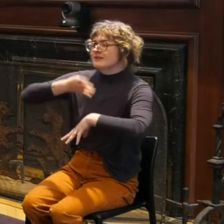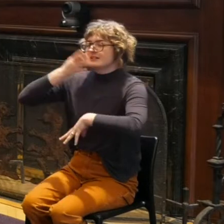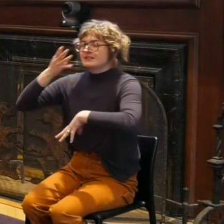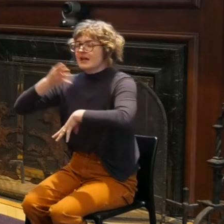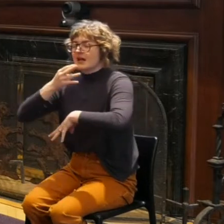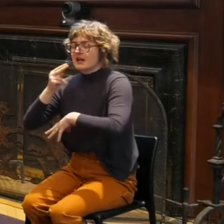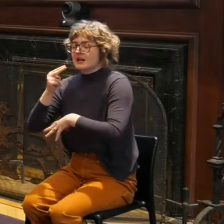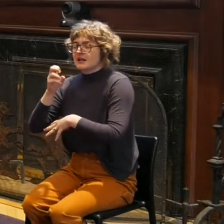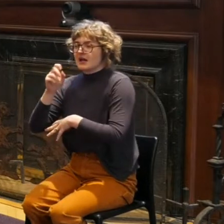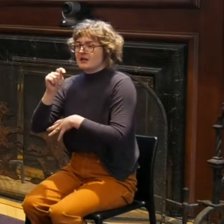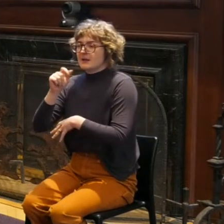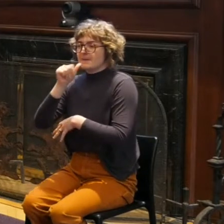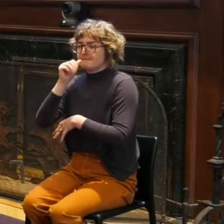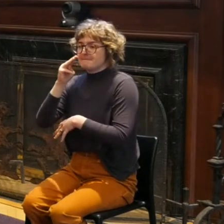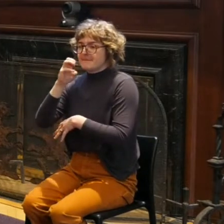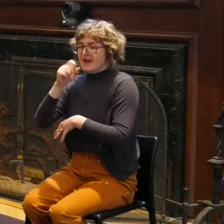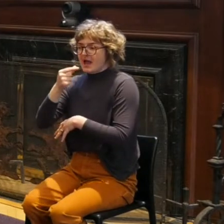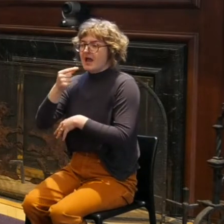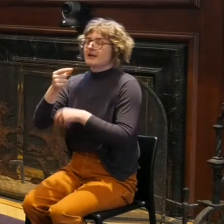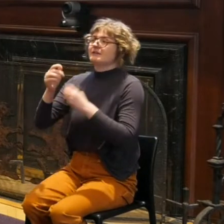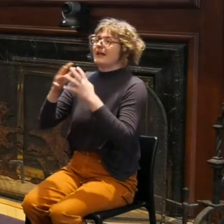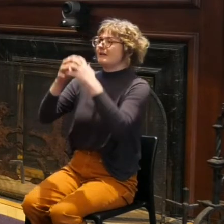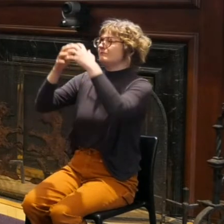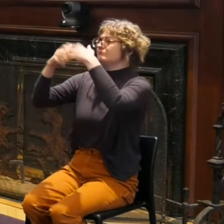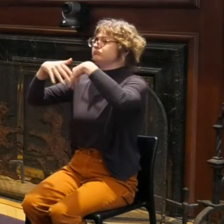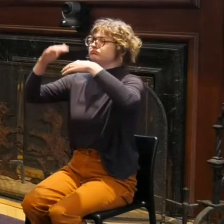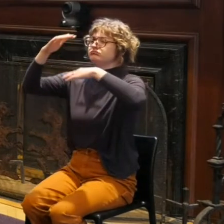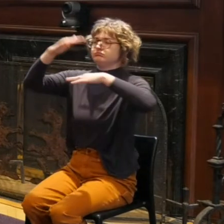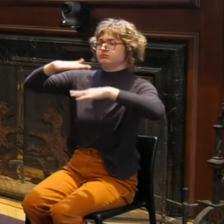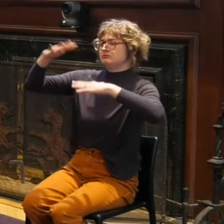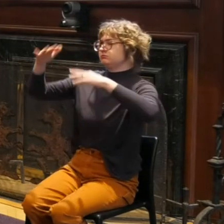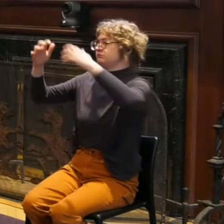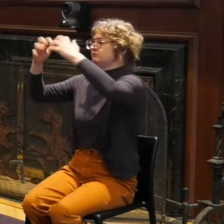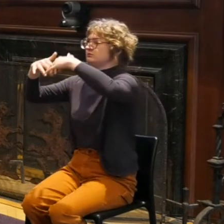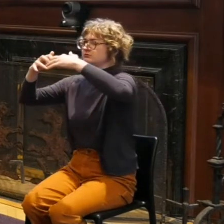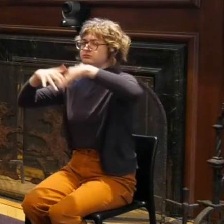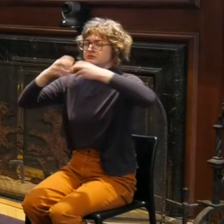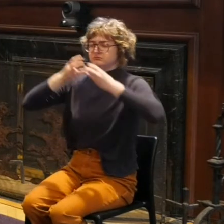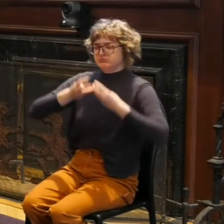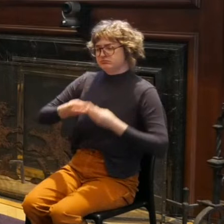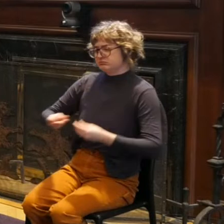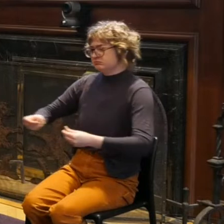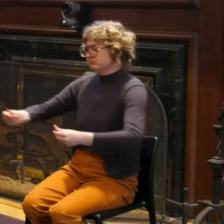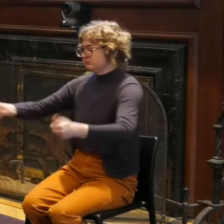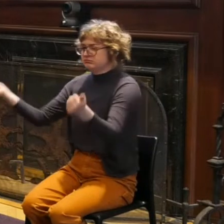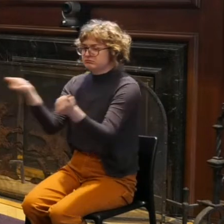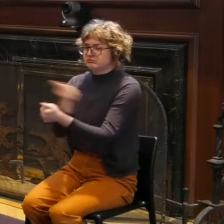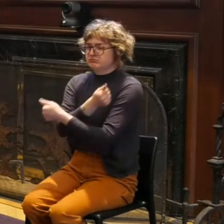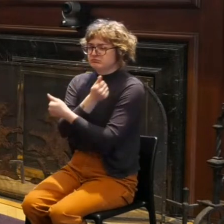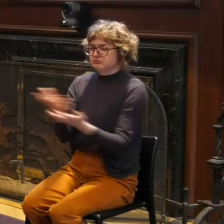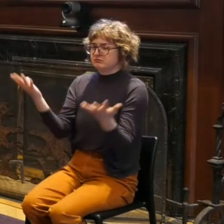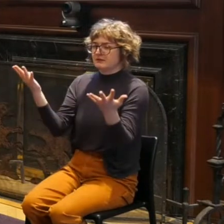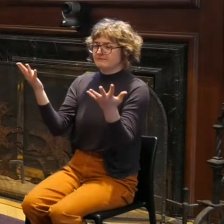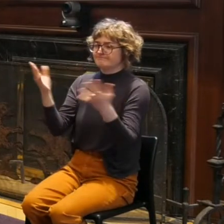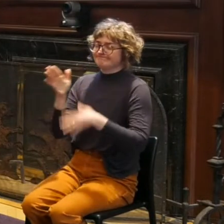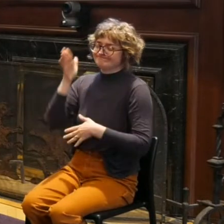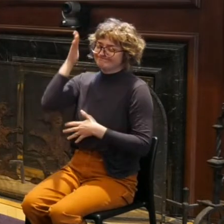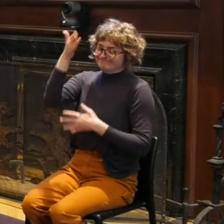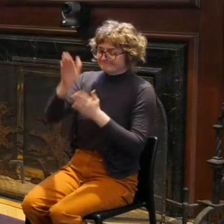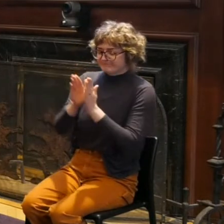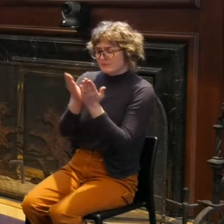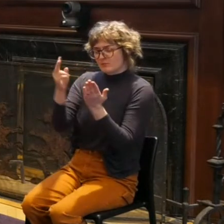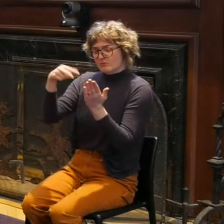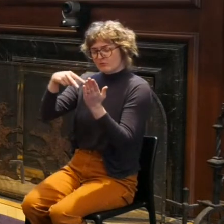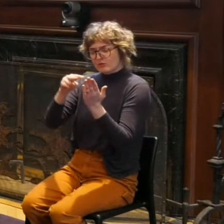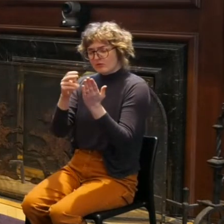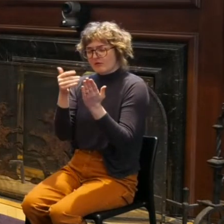stacks collapse and the place is blessed with a glorious tumult. farther along in your novel, when